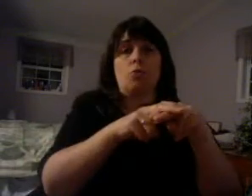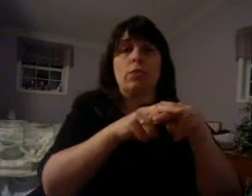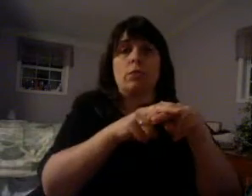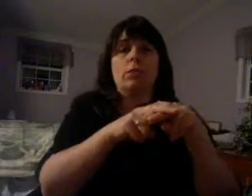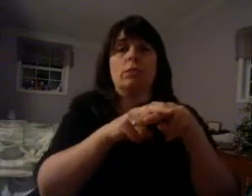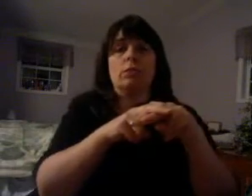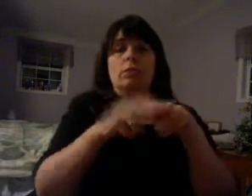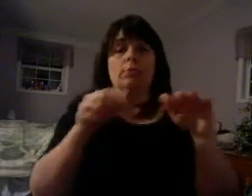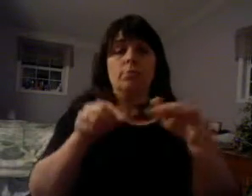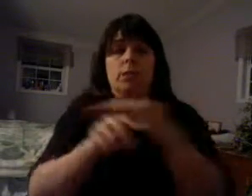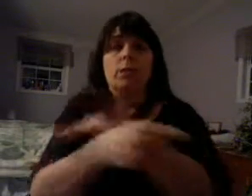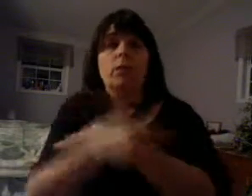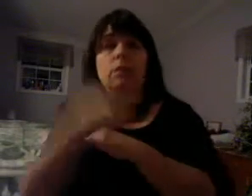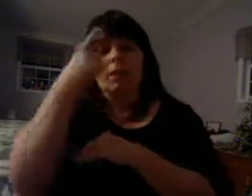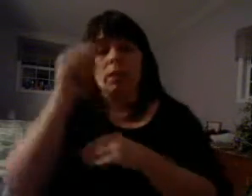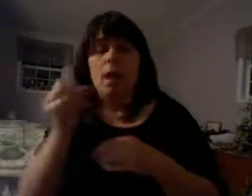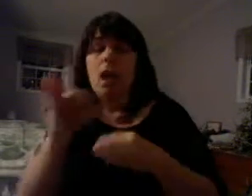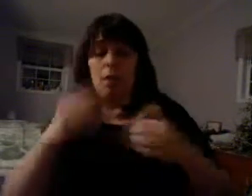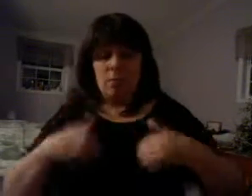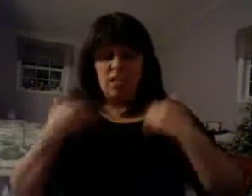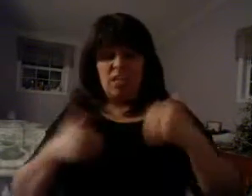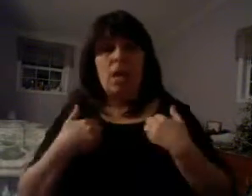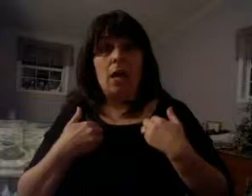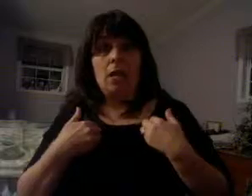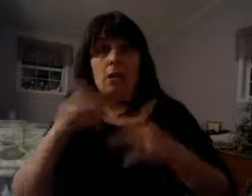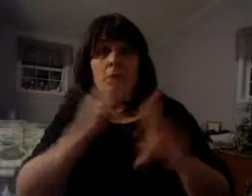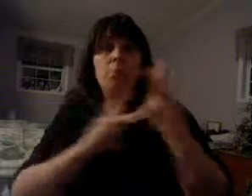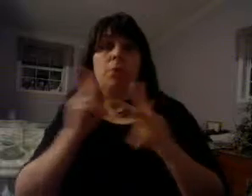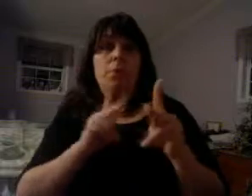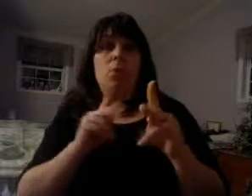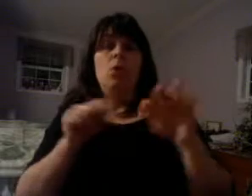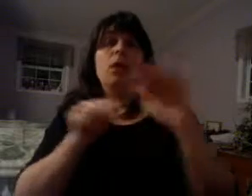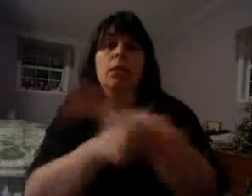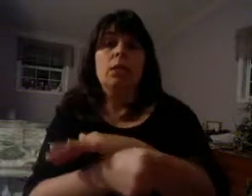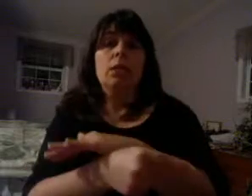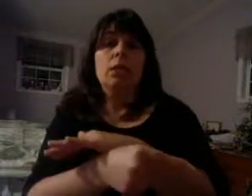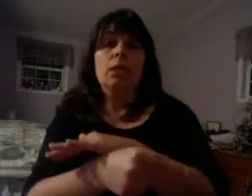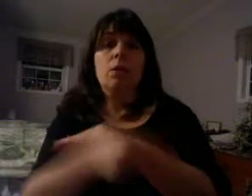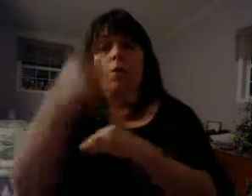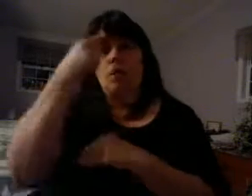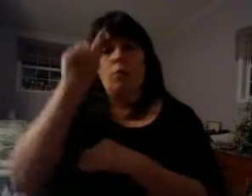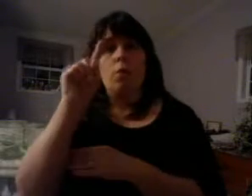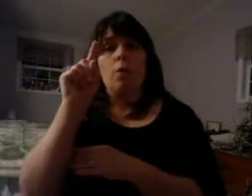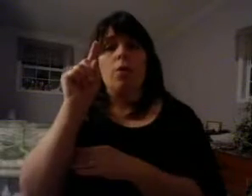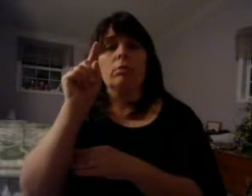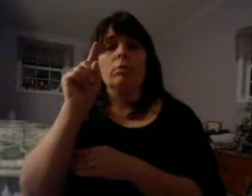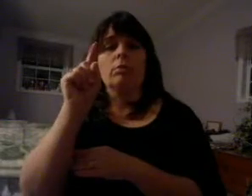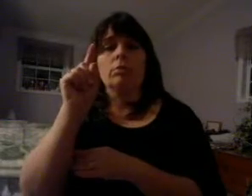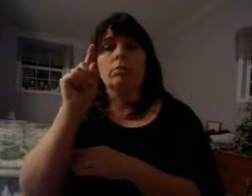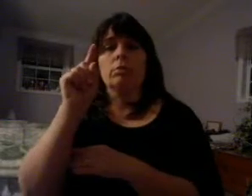for years, the modal age, the most common age, for homicide offenders was 30 to